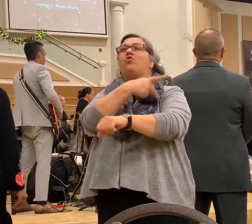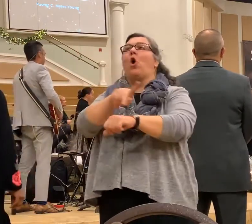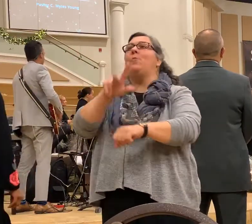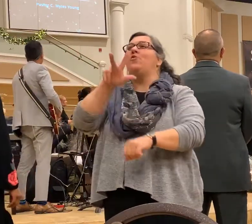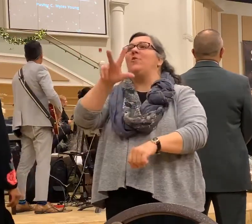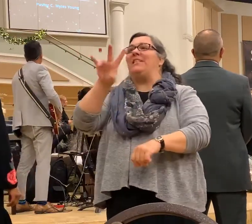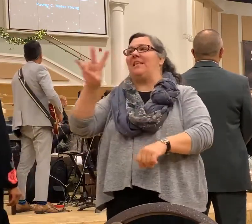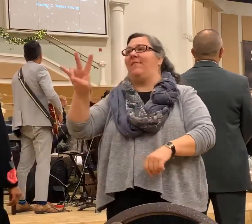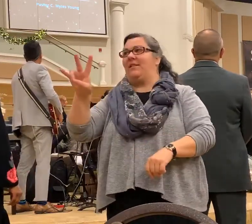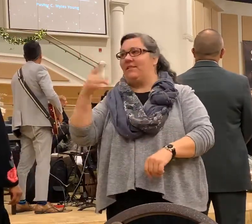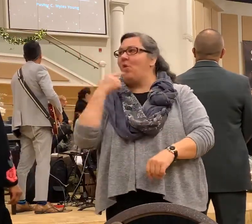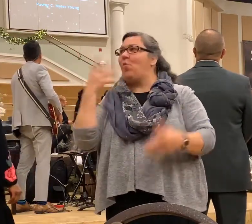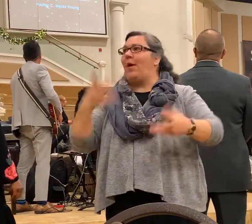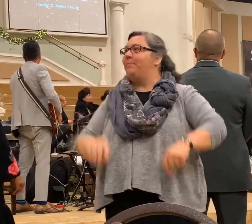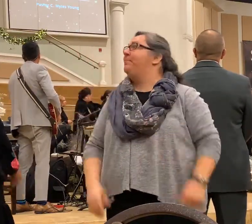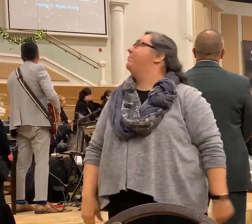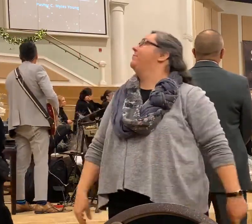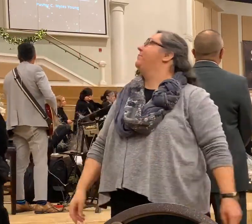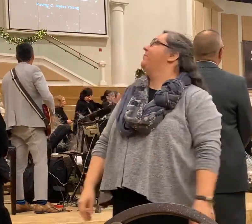Go to Psalm 37.